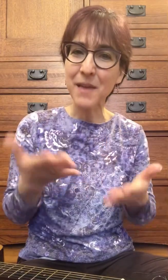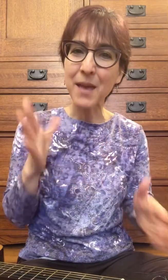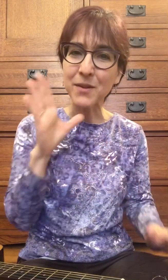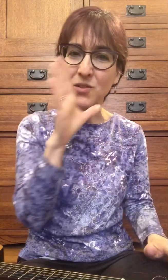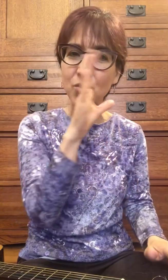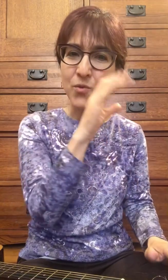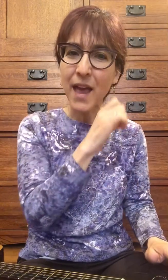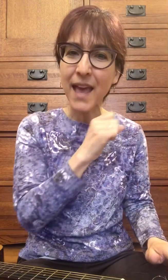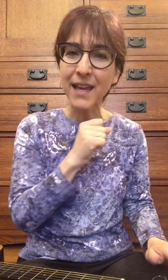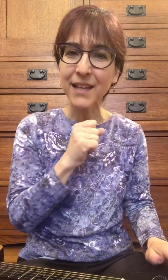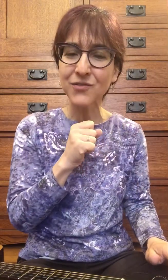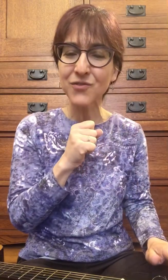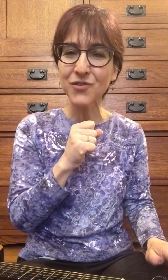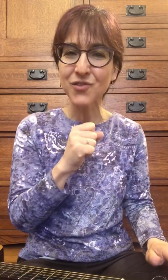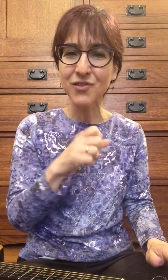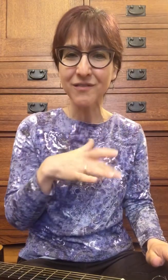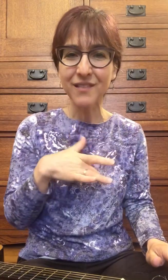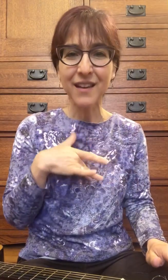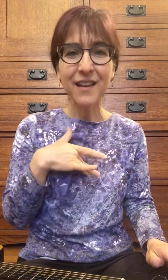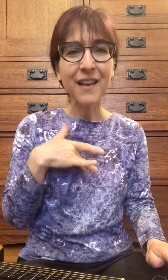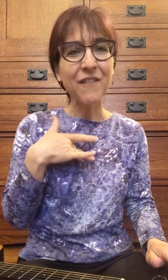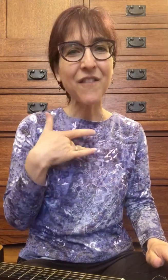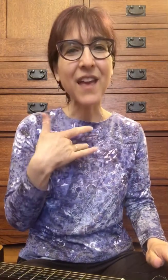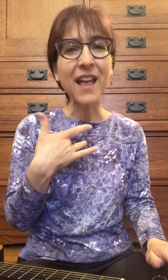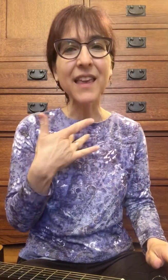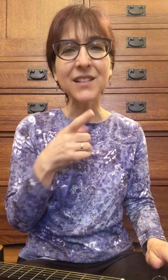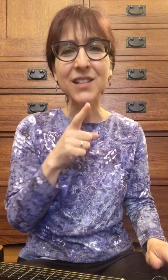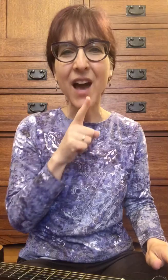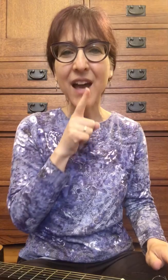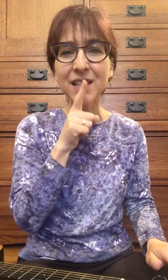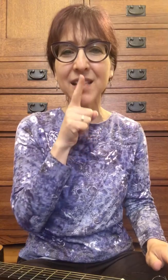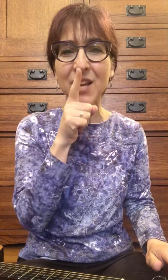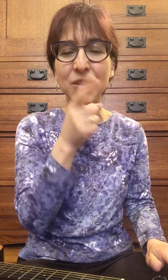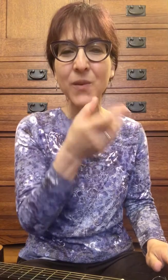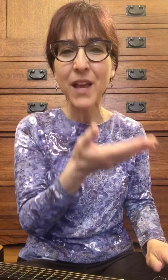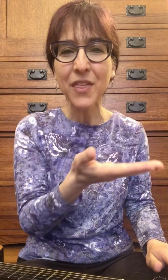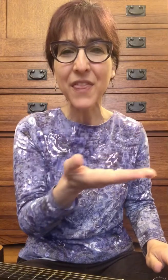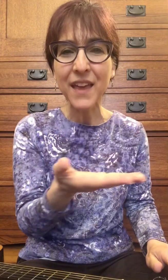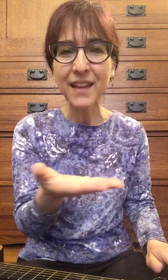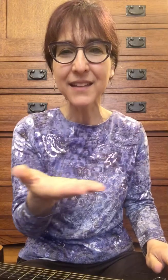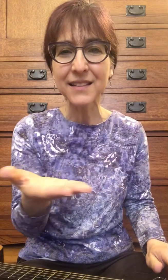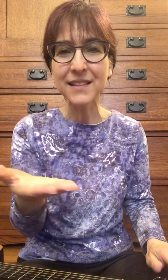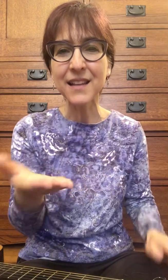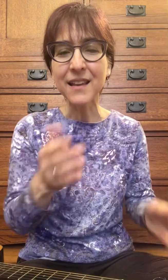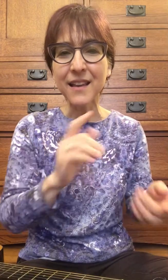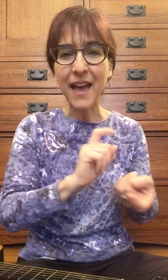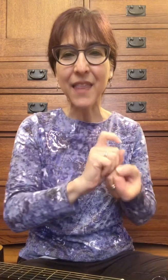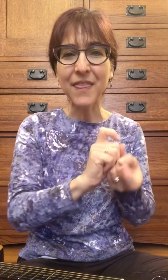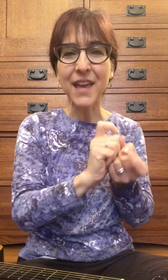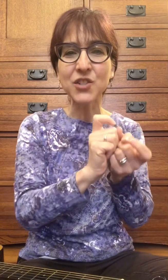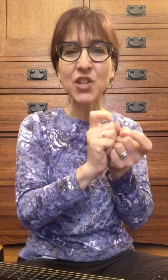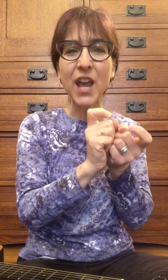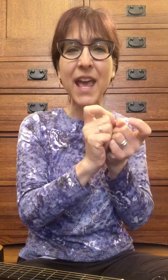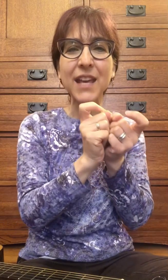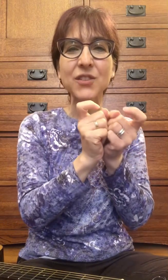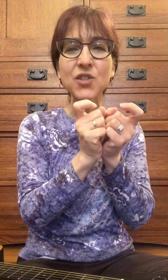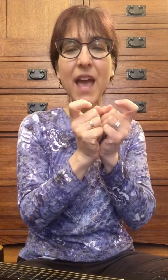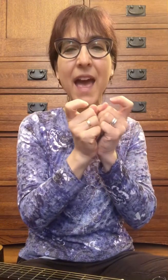be strange. Feelings are such real things, and they change